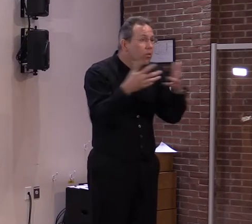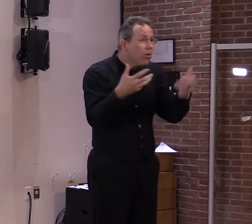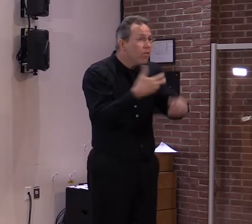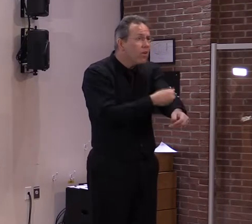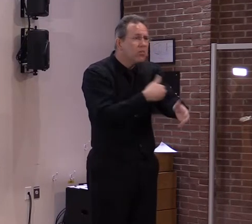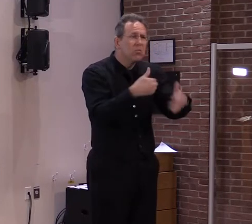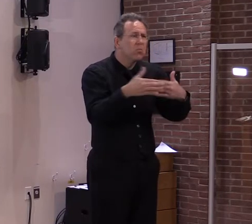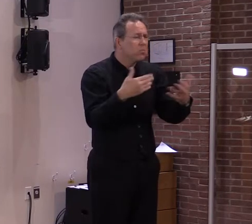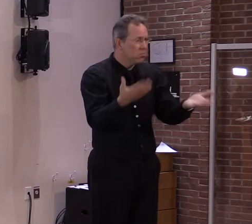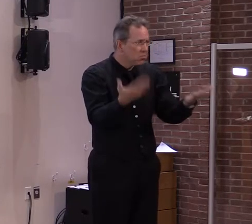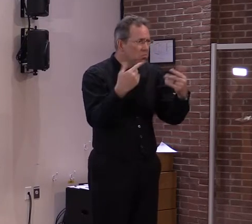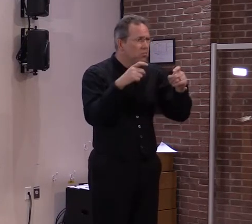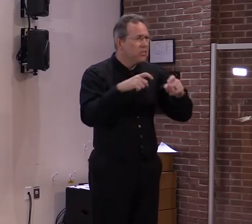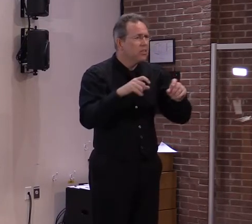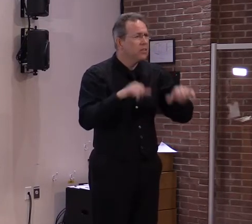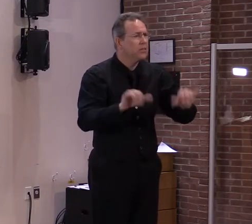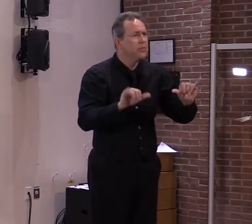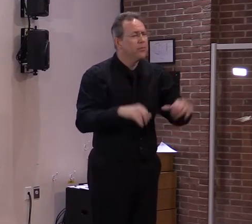Thank you.